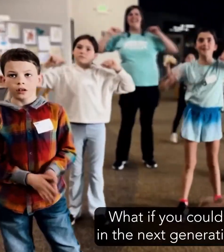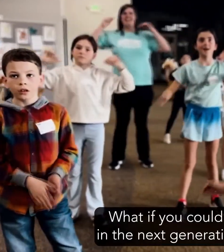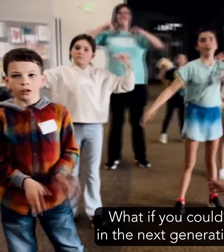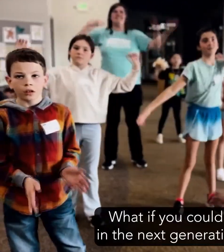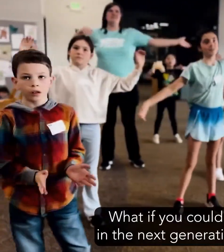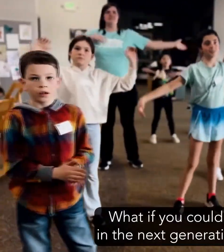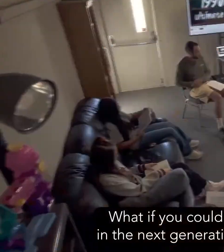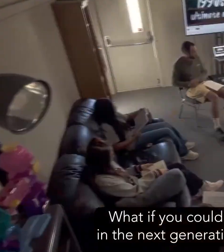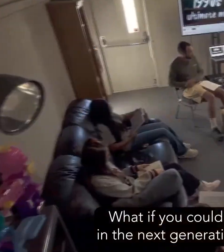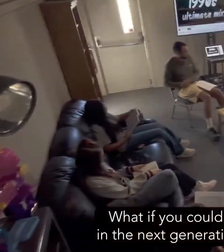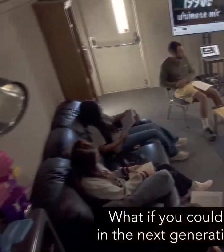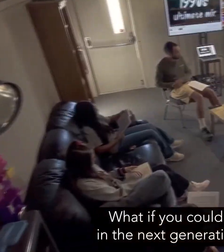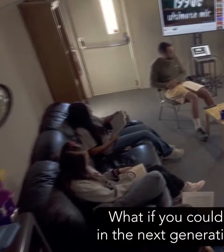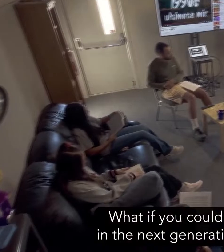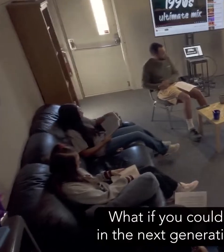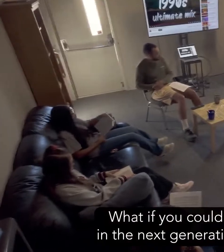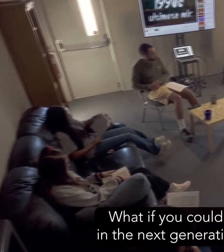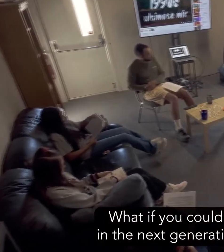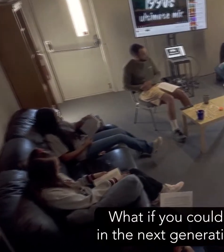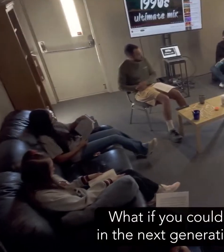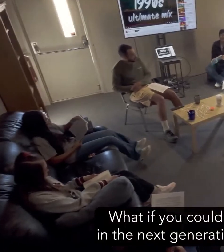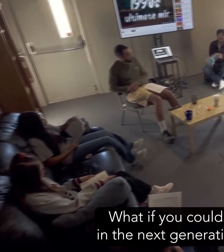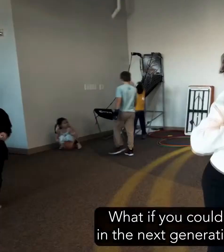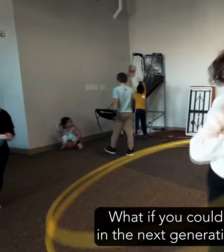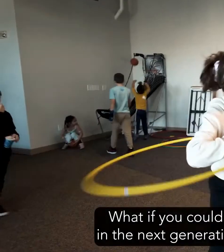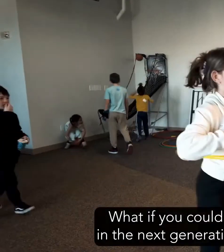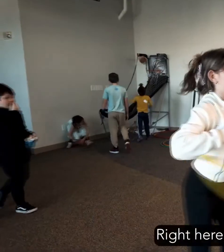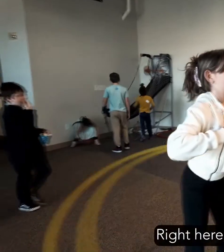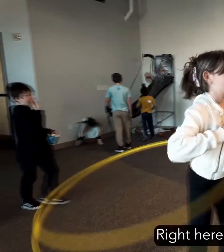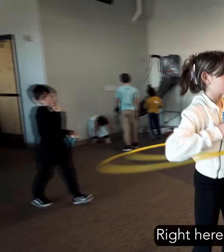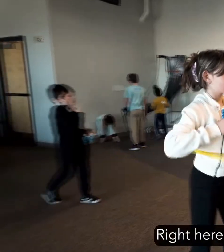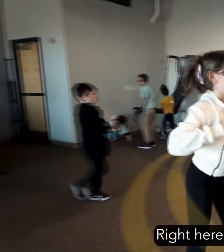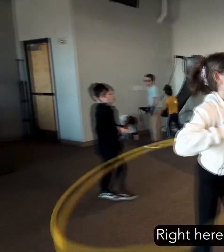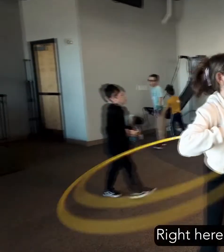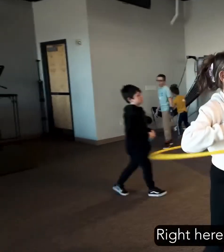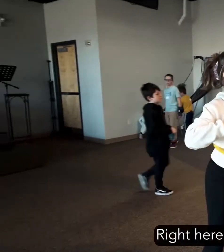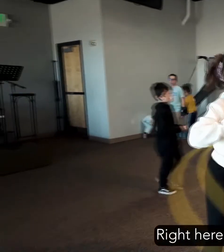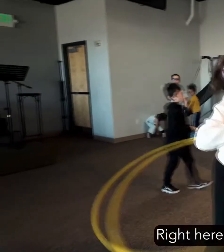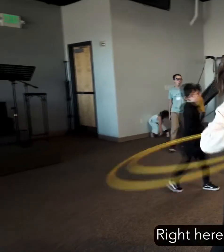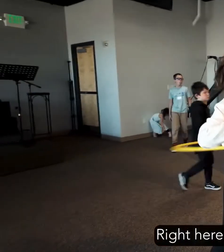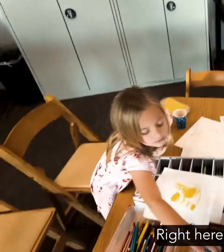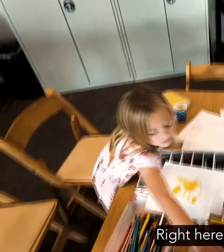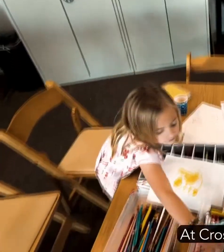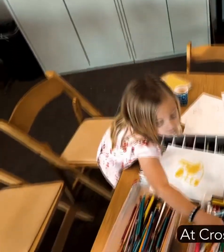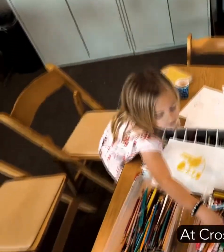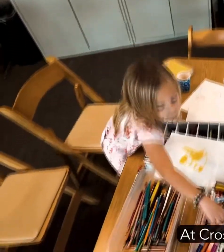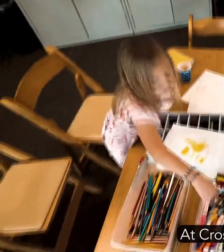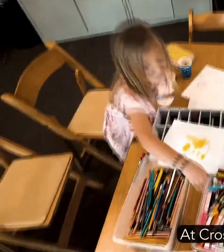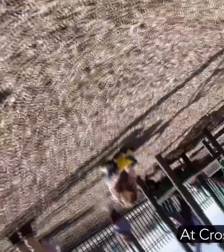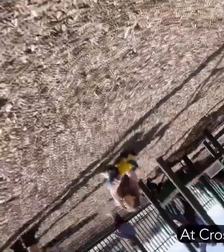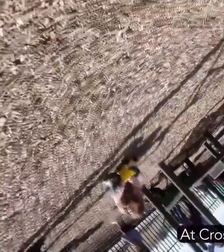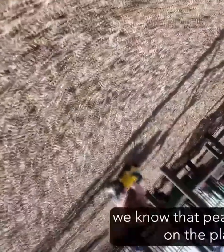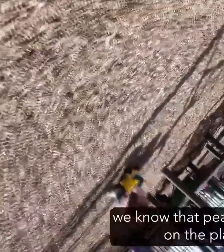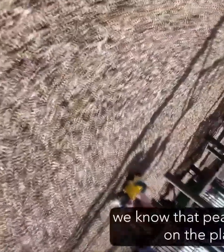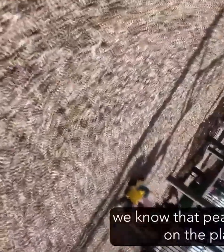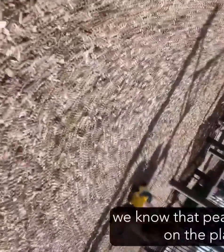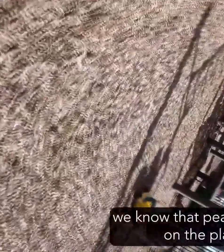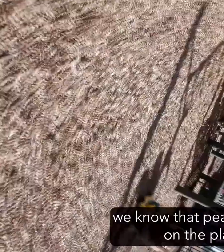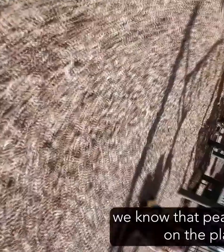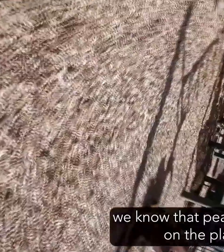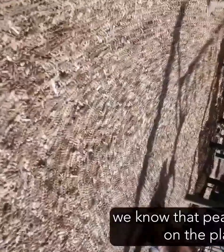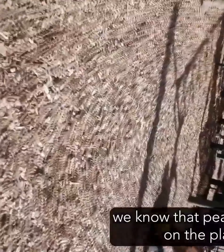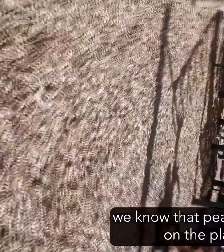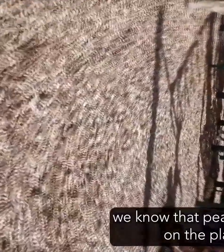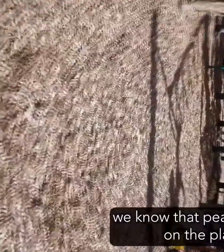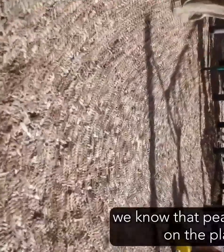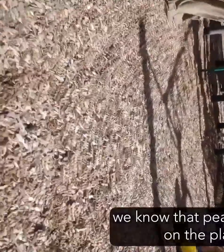What if you could make a difference in the next generation of peacemakers? Right here, right now. At Crossroads, we know that